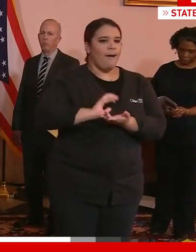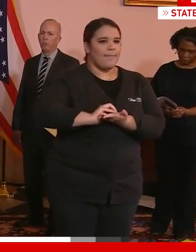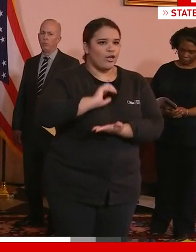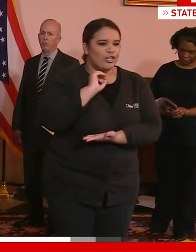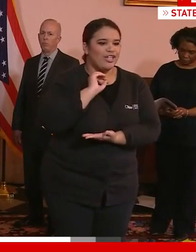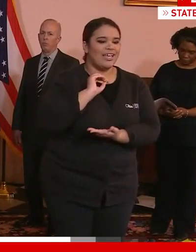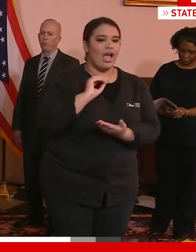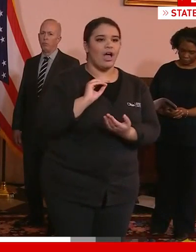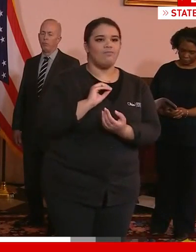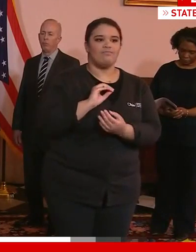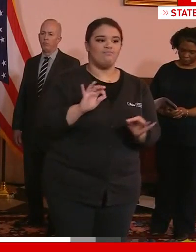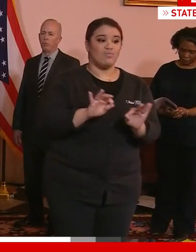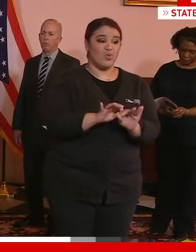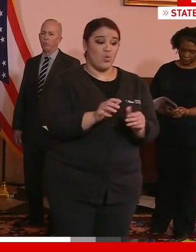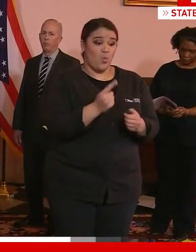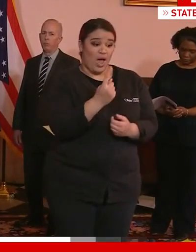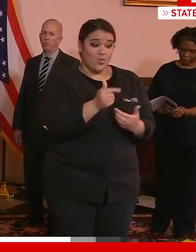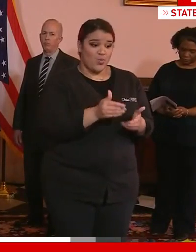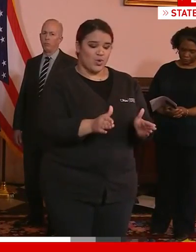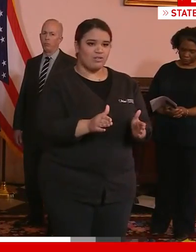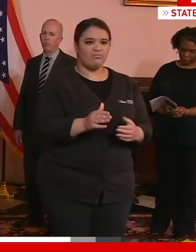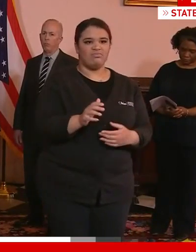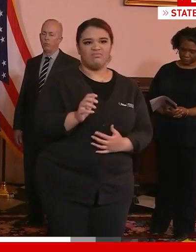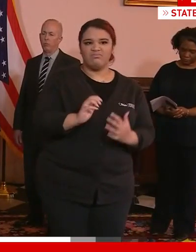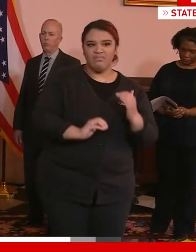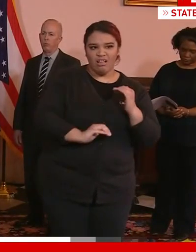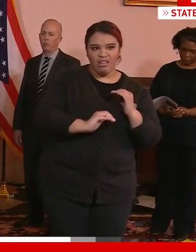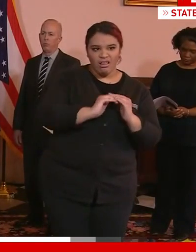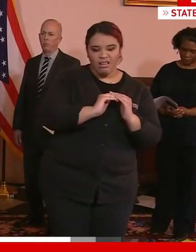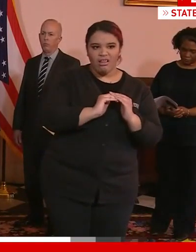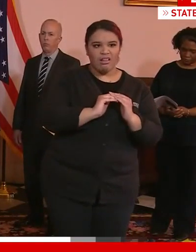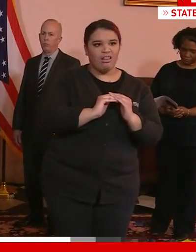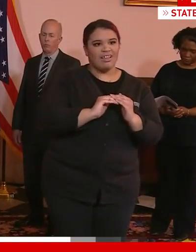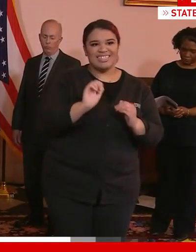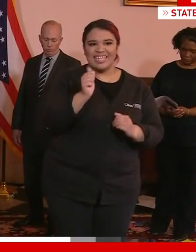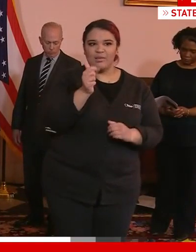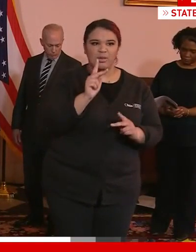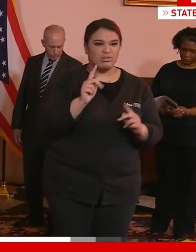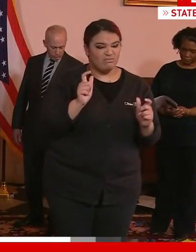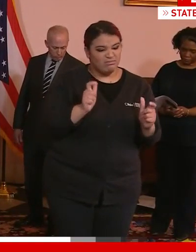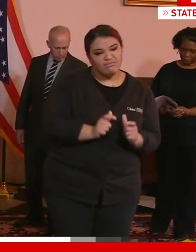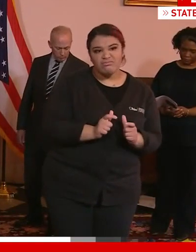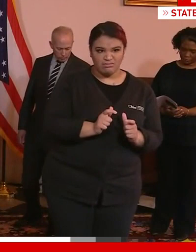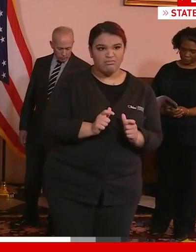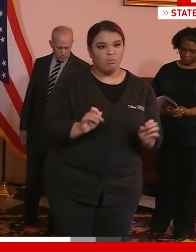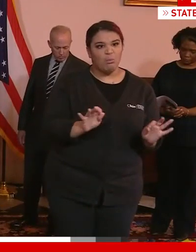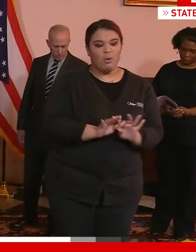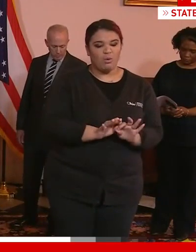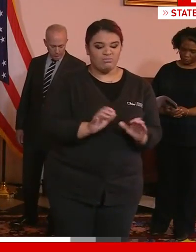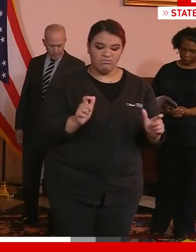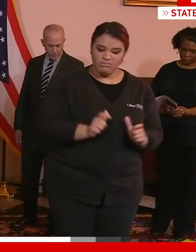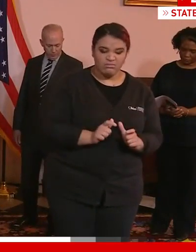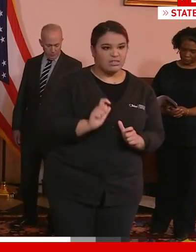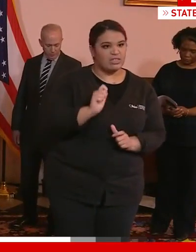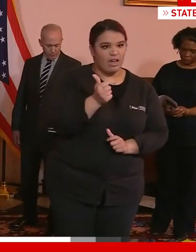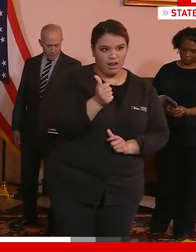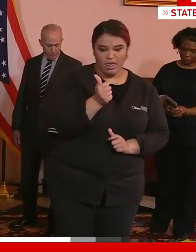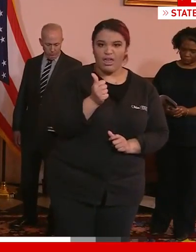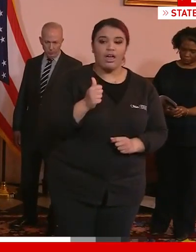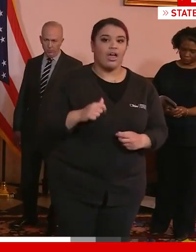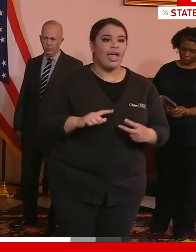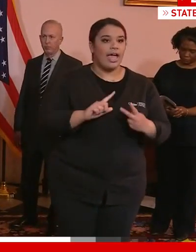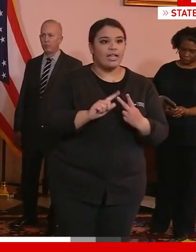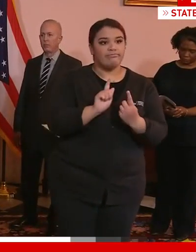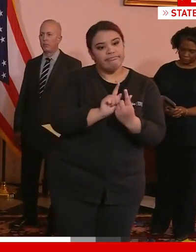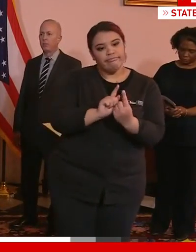about really seeking that if you're over 65 to stay at home. And this is very important data because it's going into